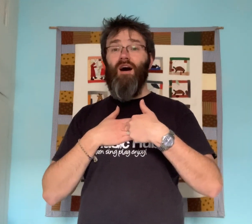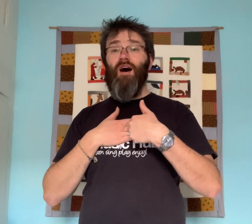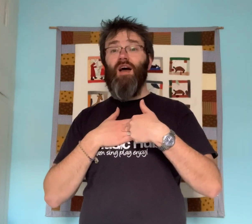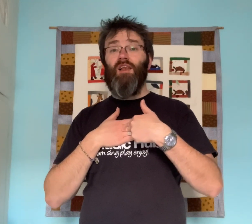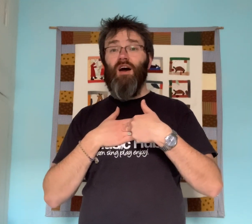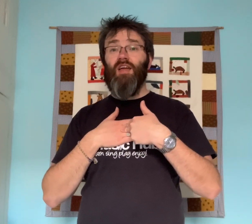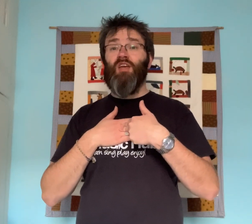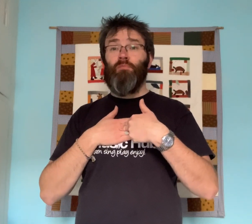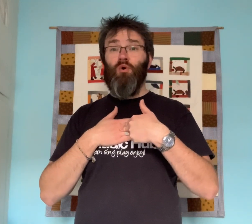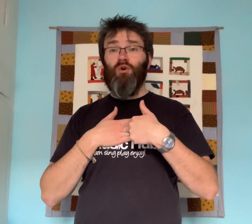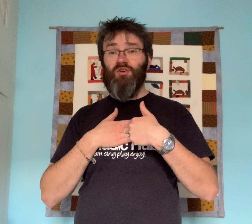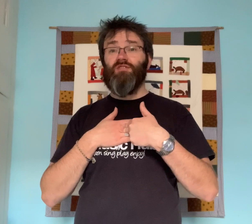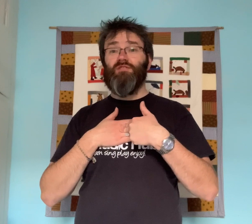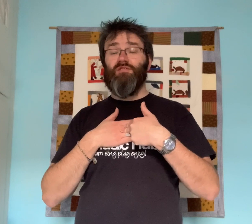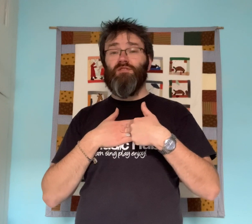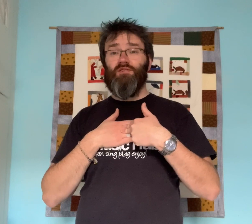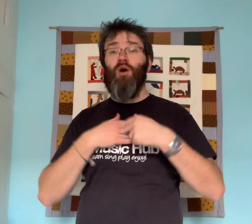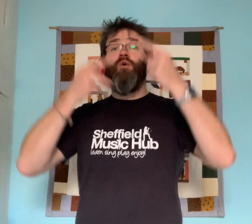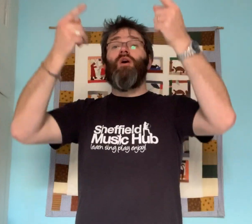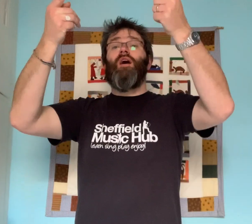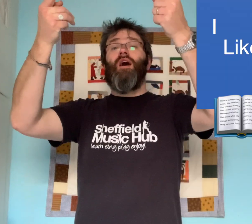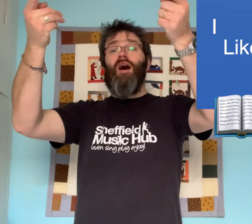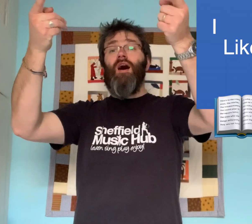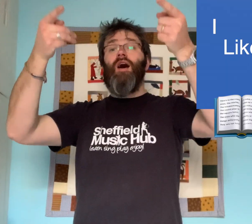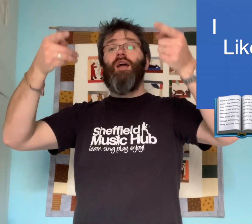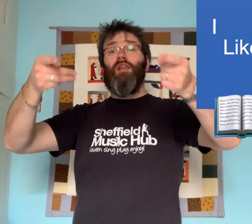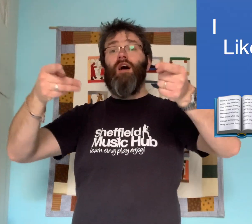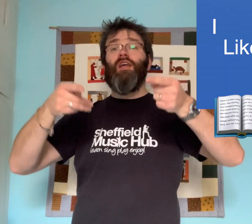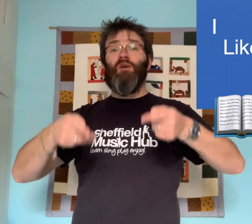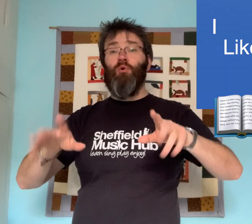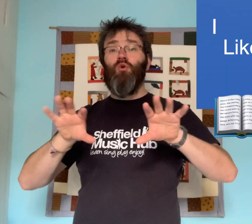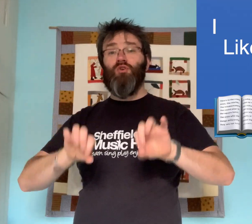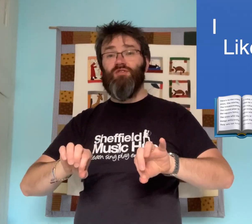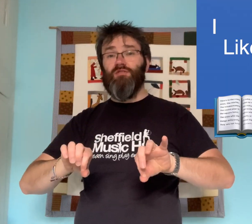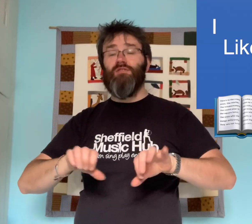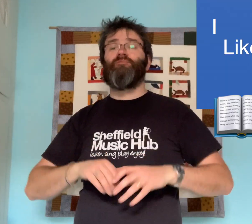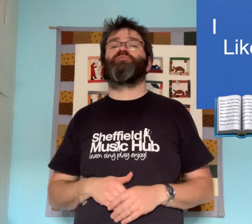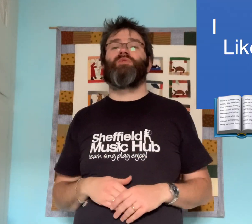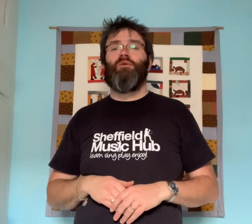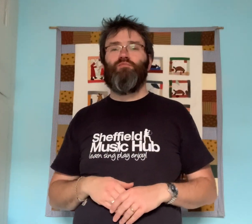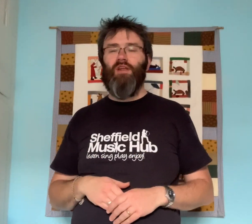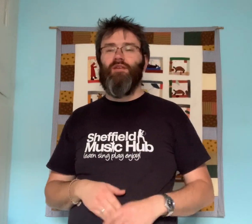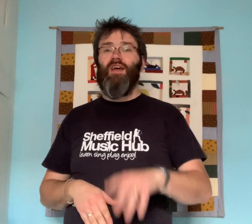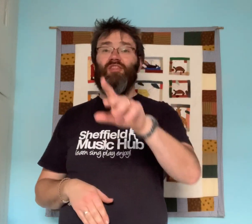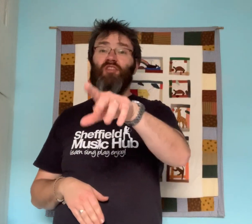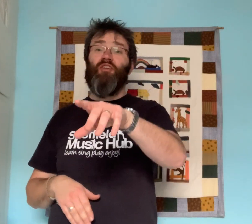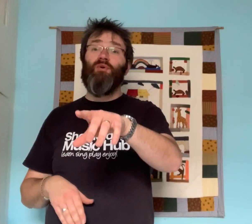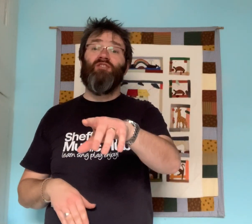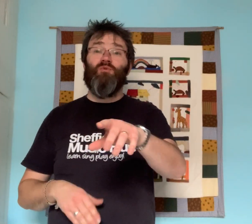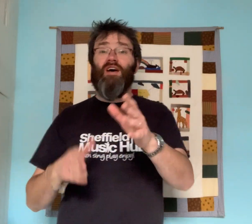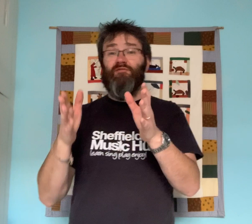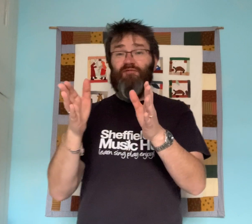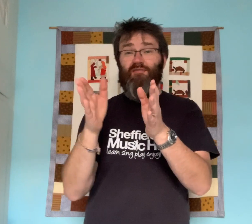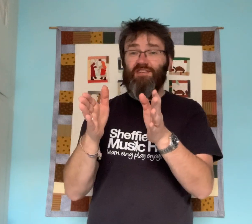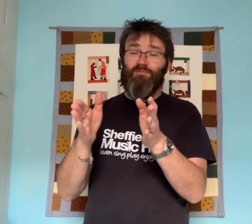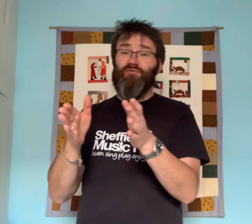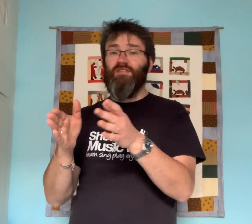I like books. I like books. Brilliant. The other thing we can do with that very simple phrase is make